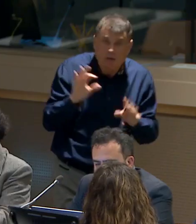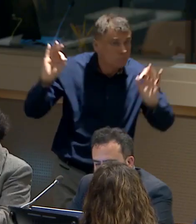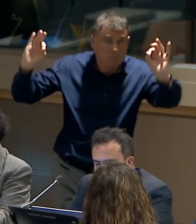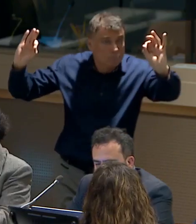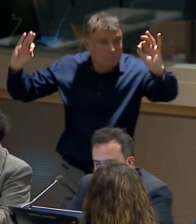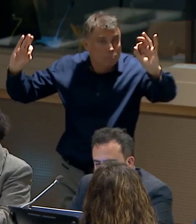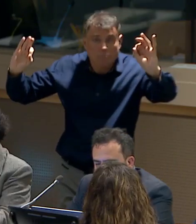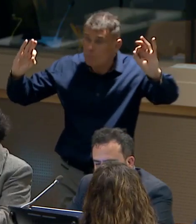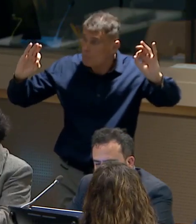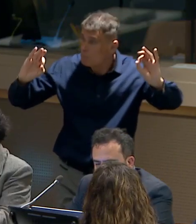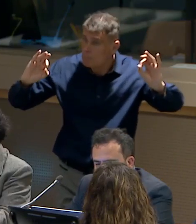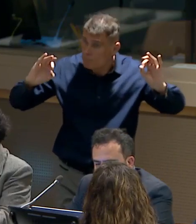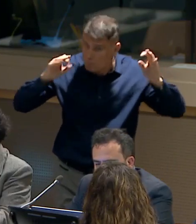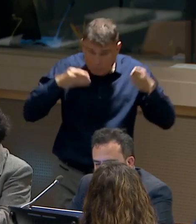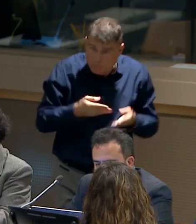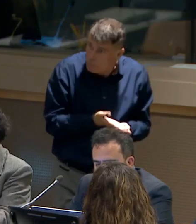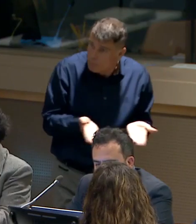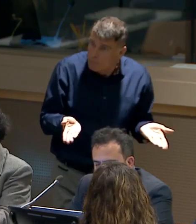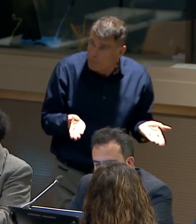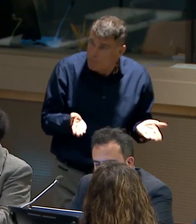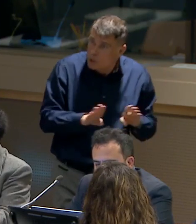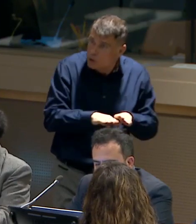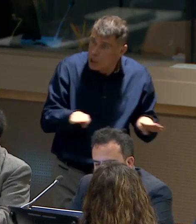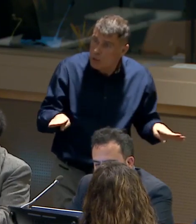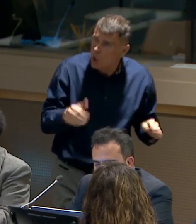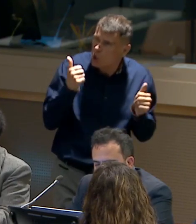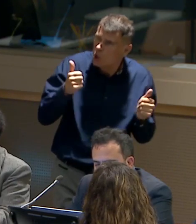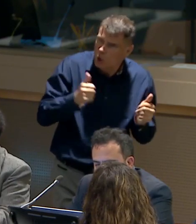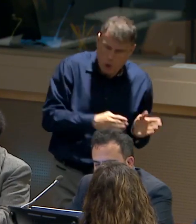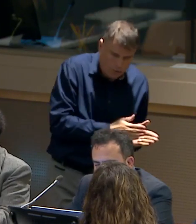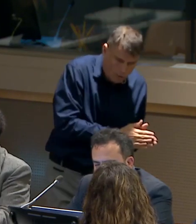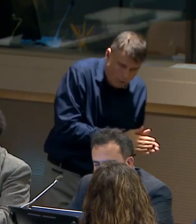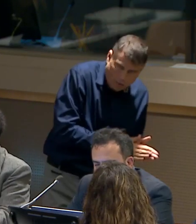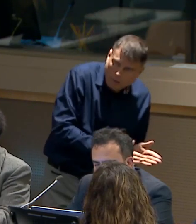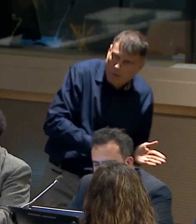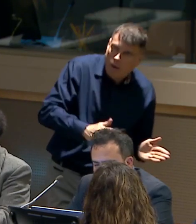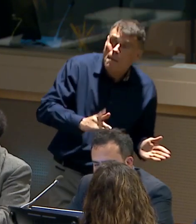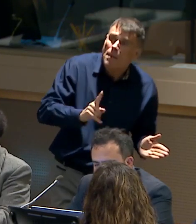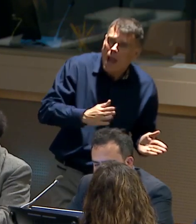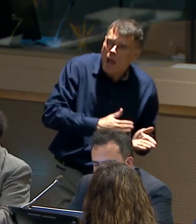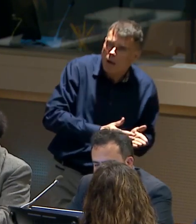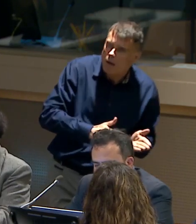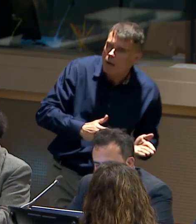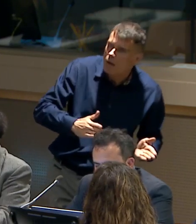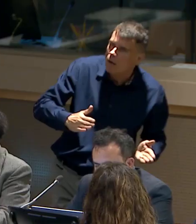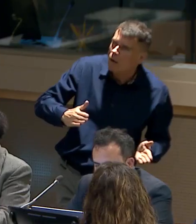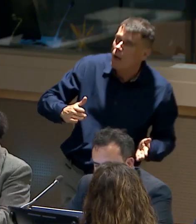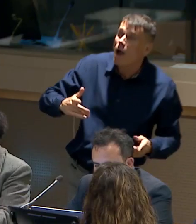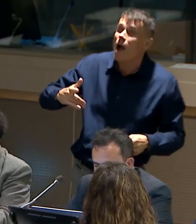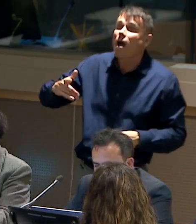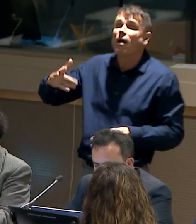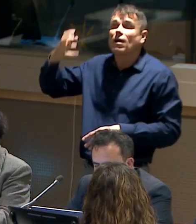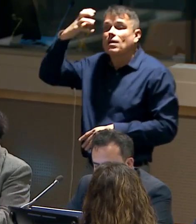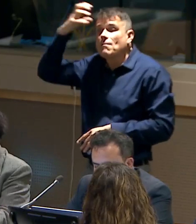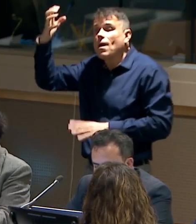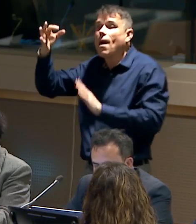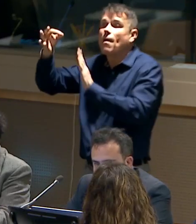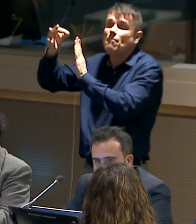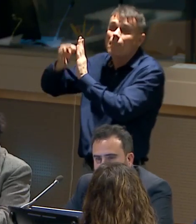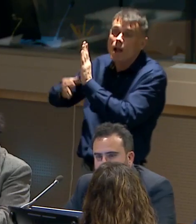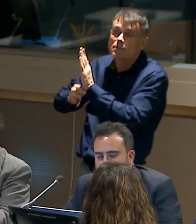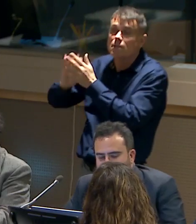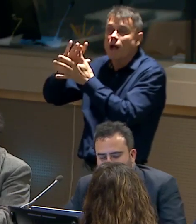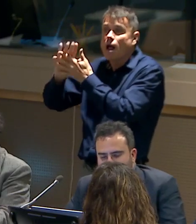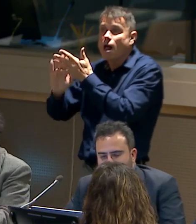simple truth that public policy has been slow to recognize. Autistic children grow into